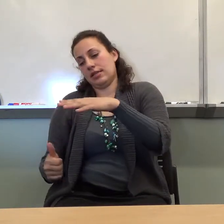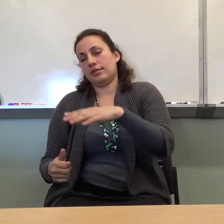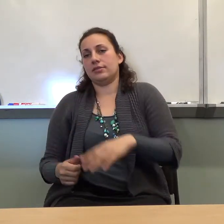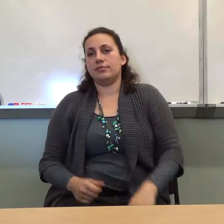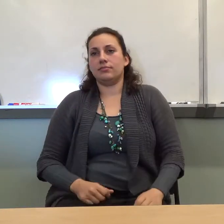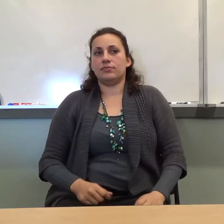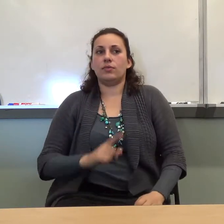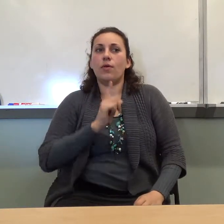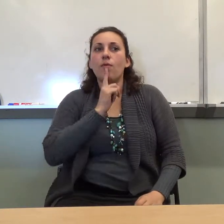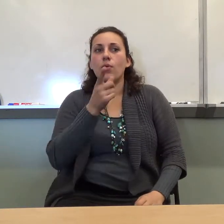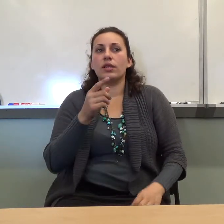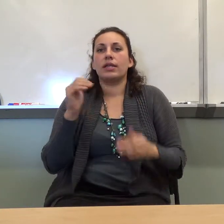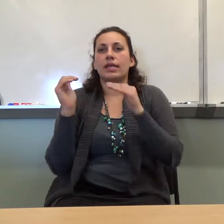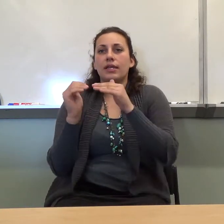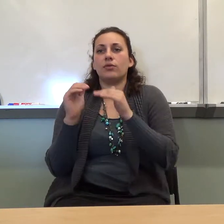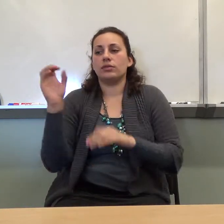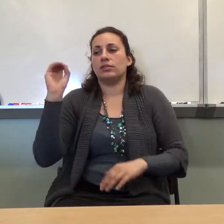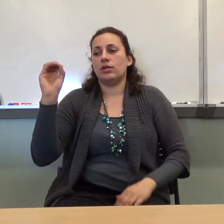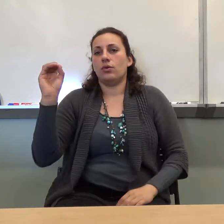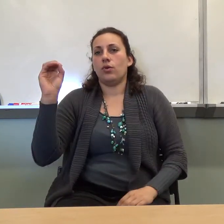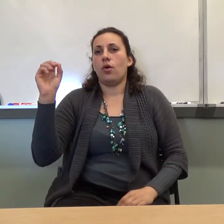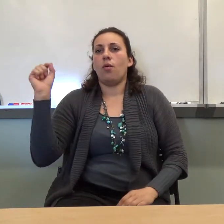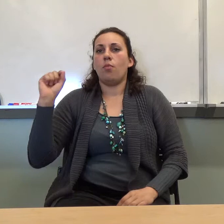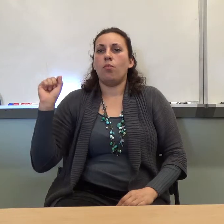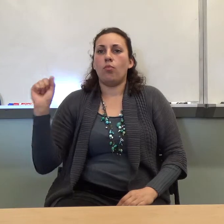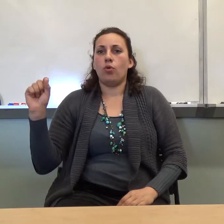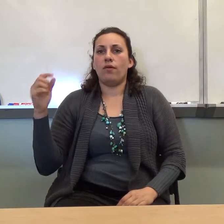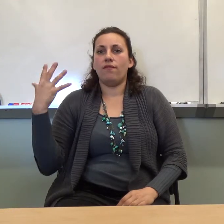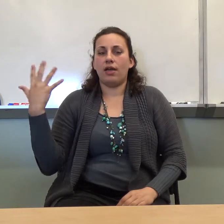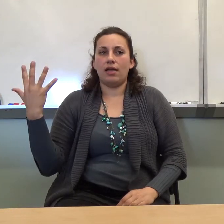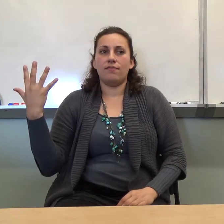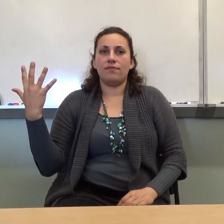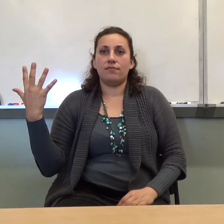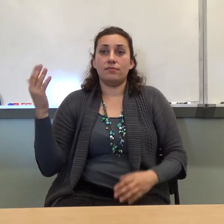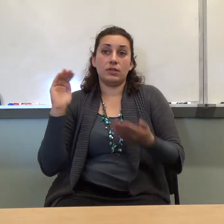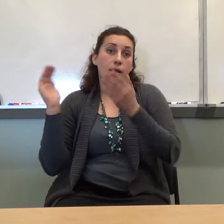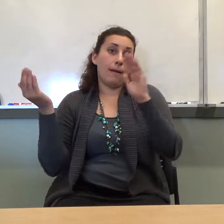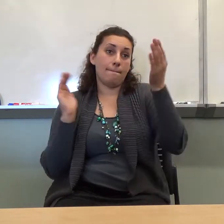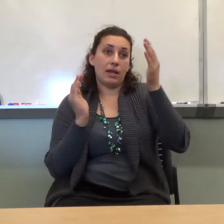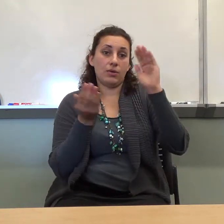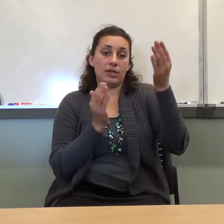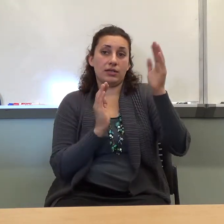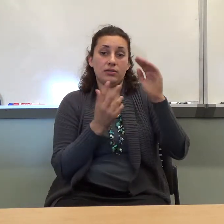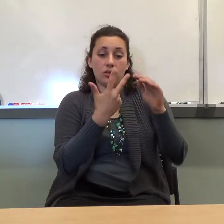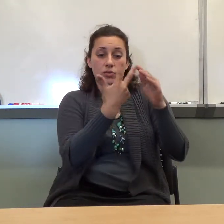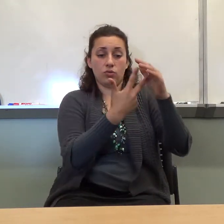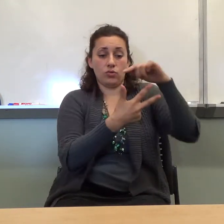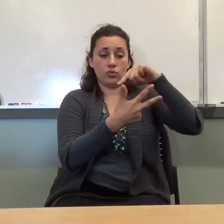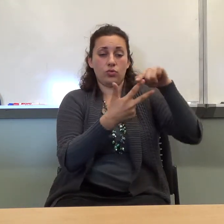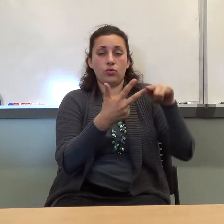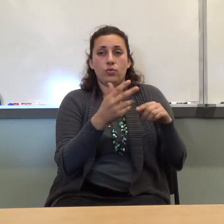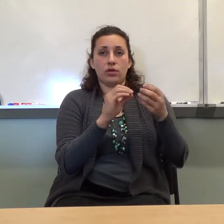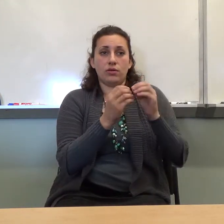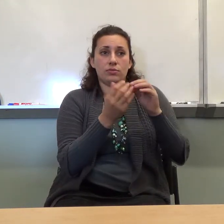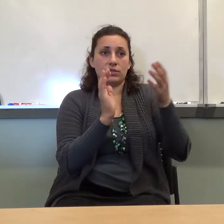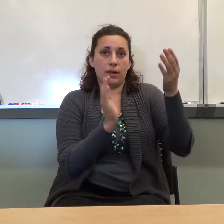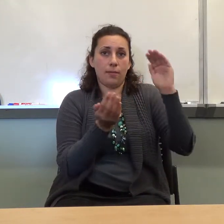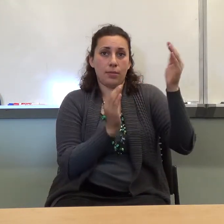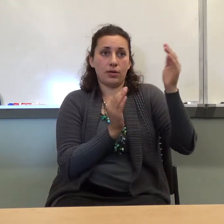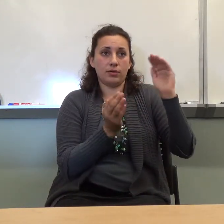0.5. Okay. So we're comparing these three numbers. Now, again, we have to get out of our little math notation